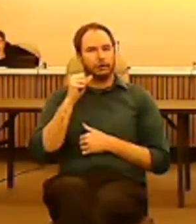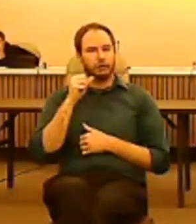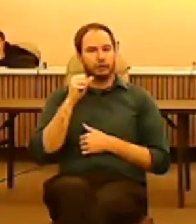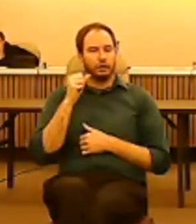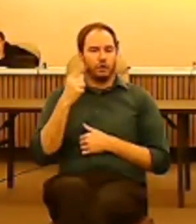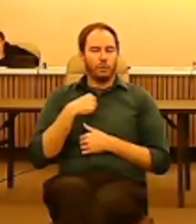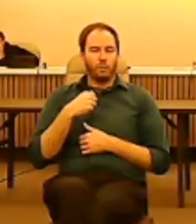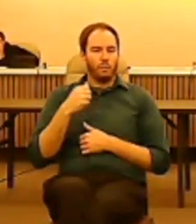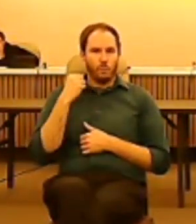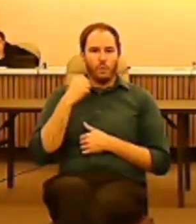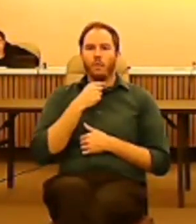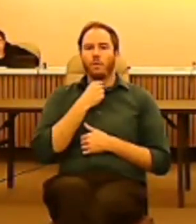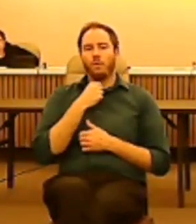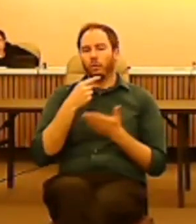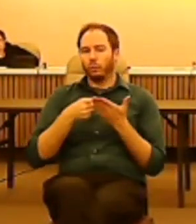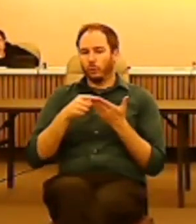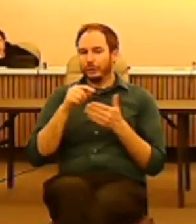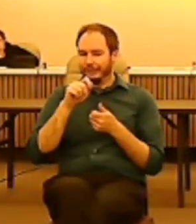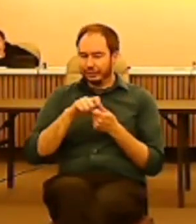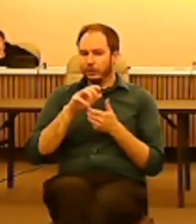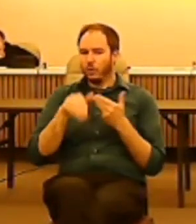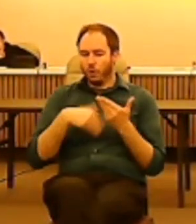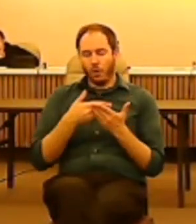I'm not gonna get into details